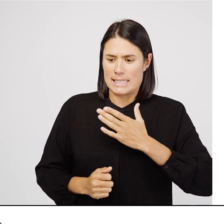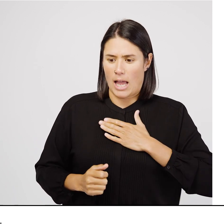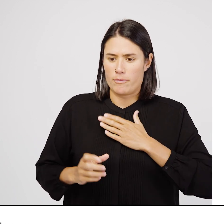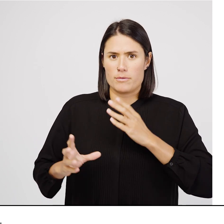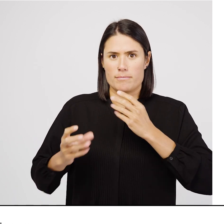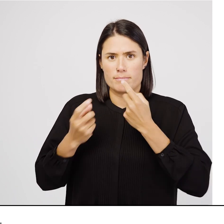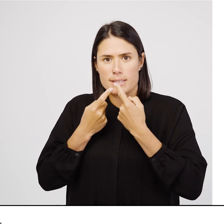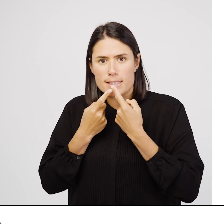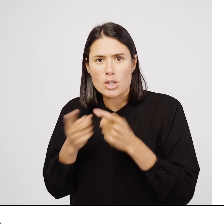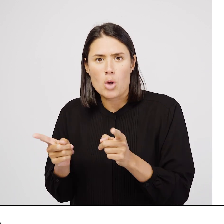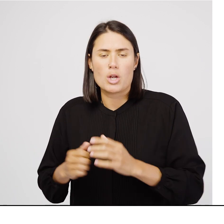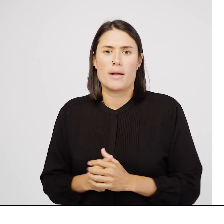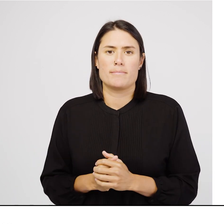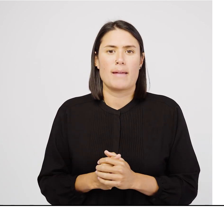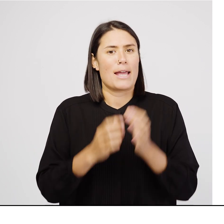self-disclosure,